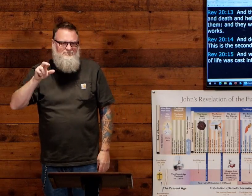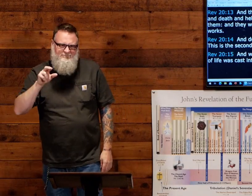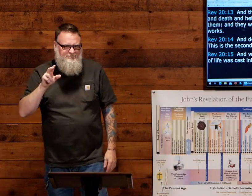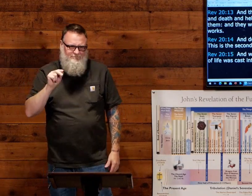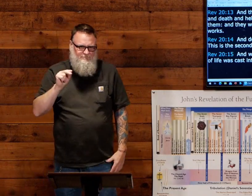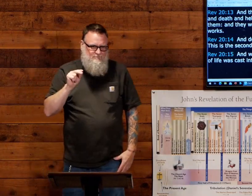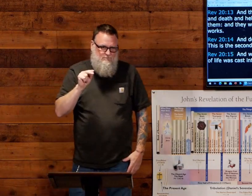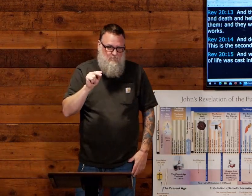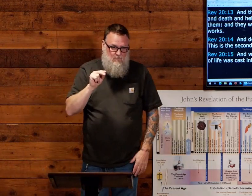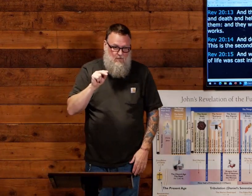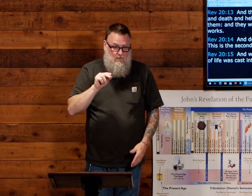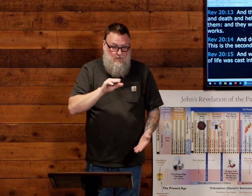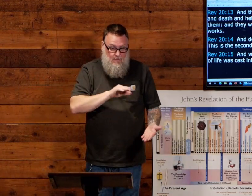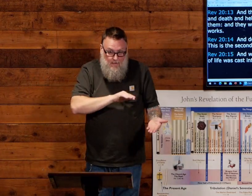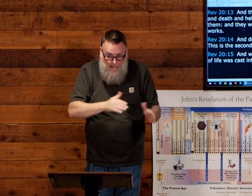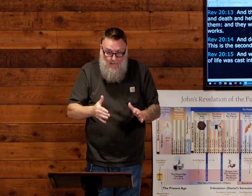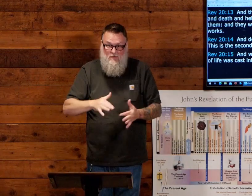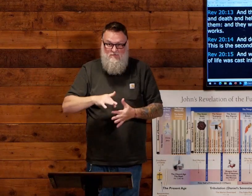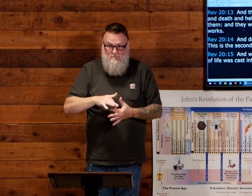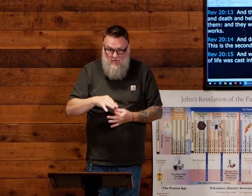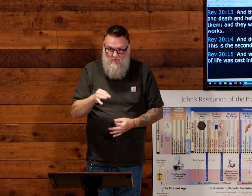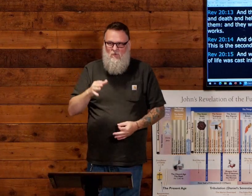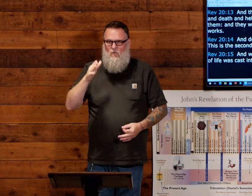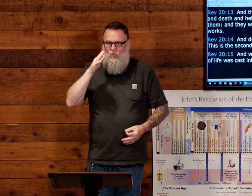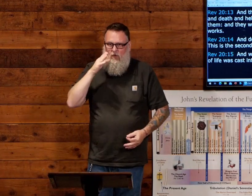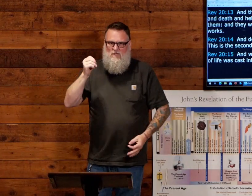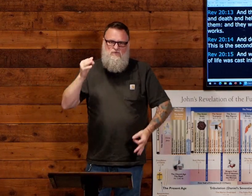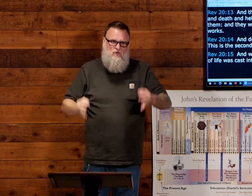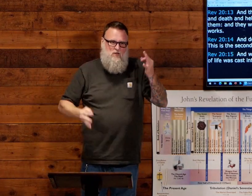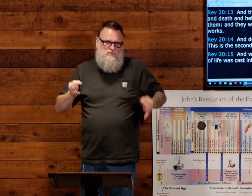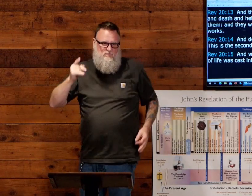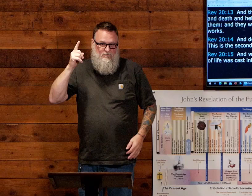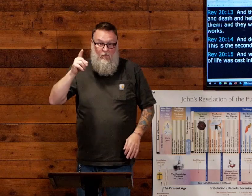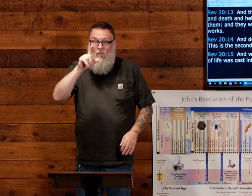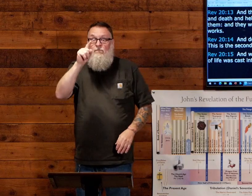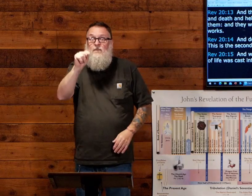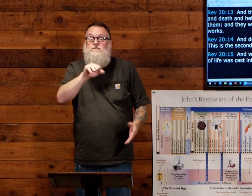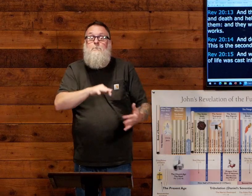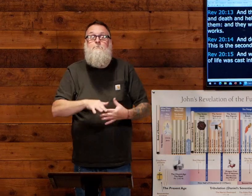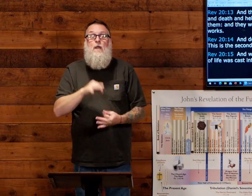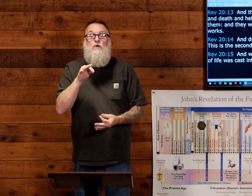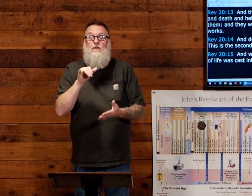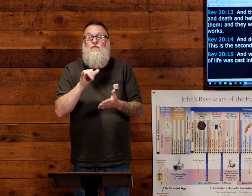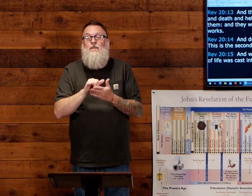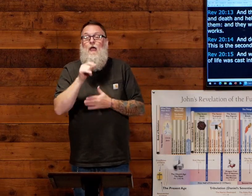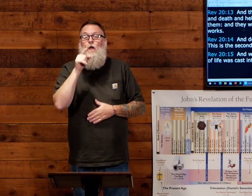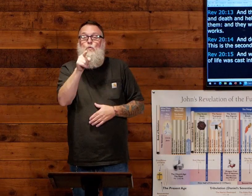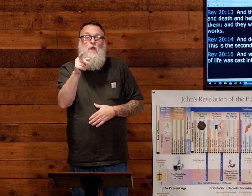I can't go somewhere, my spirit can't go. Once I'm dead, the spirit, flesh will all be judged.